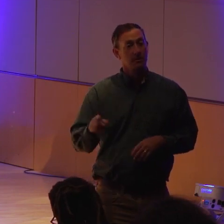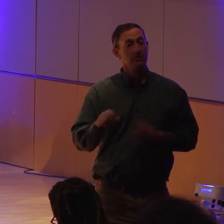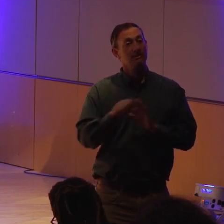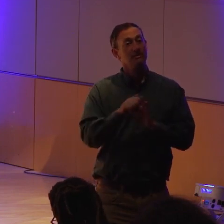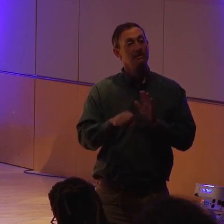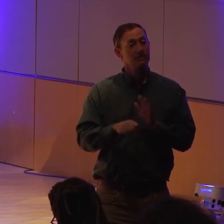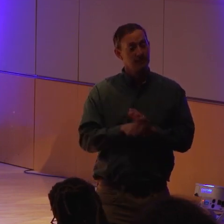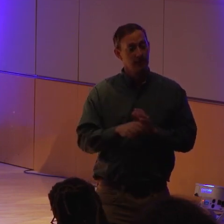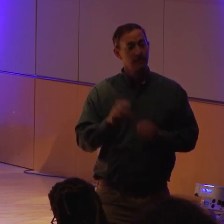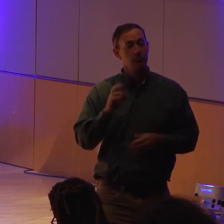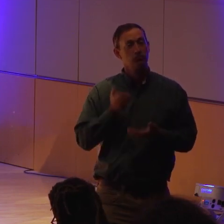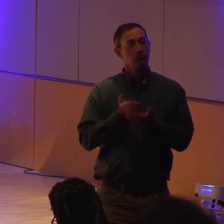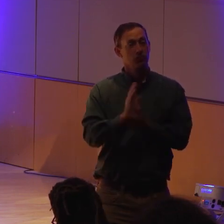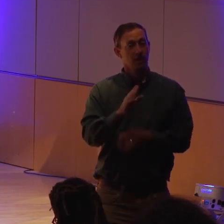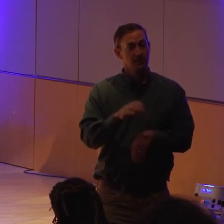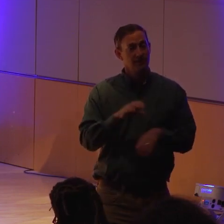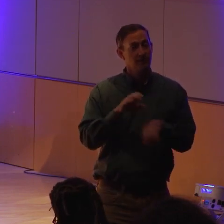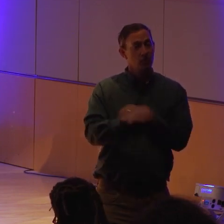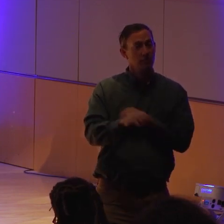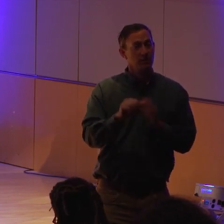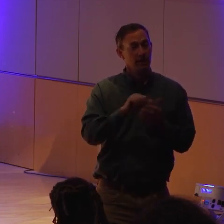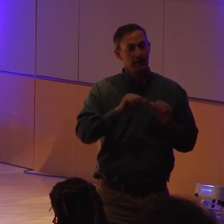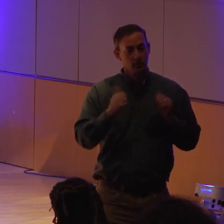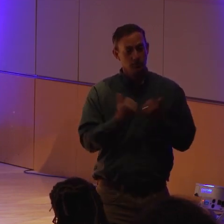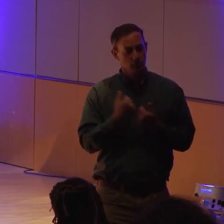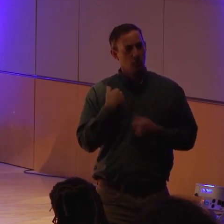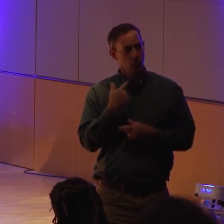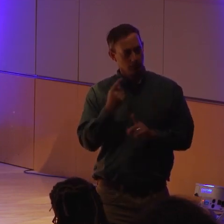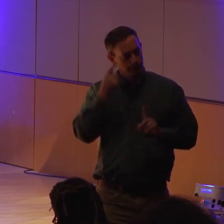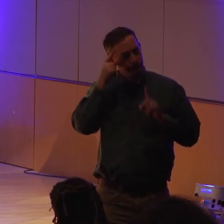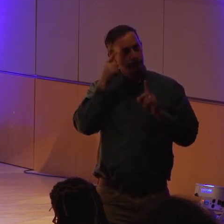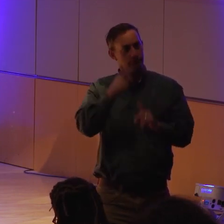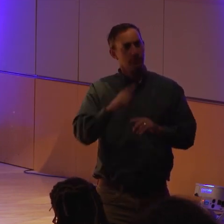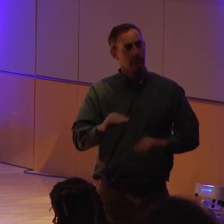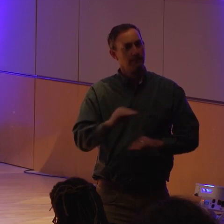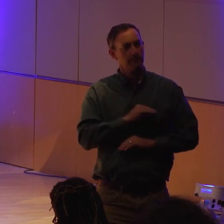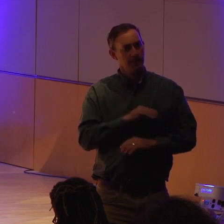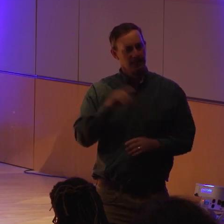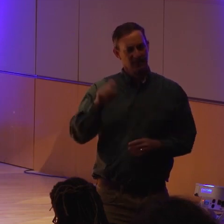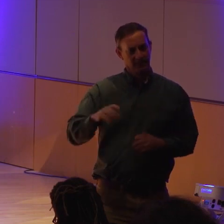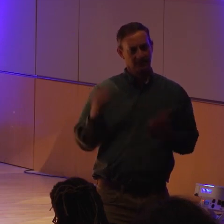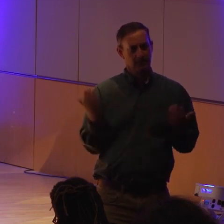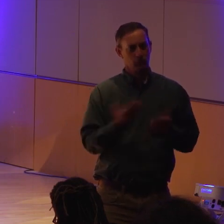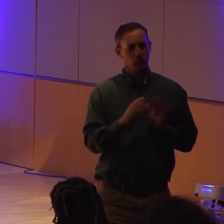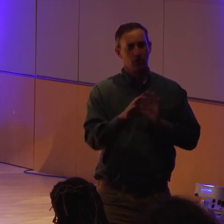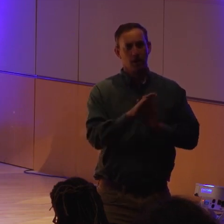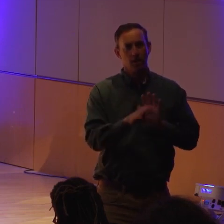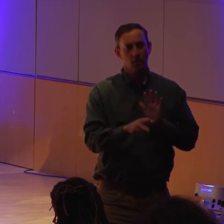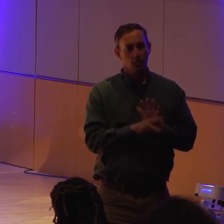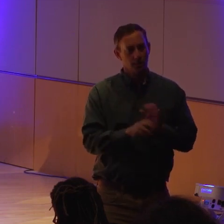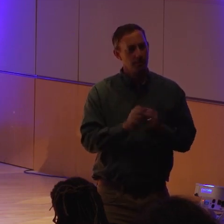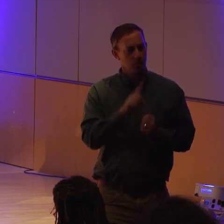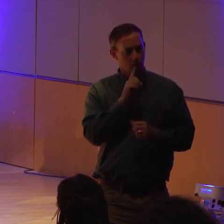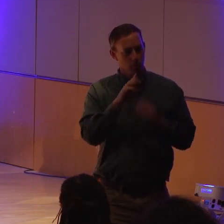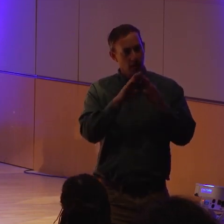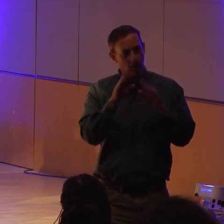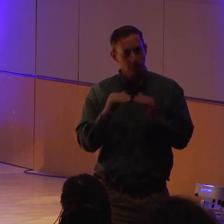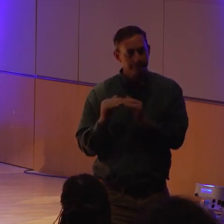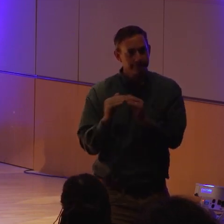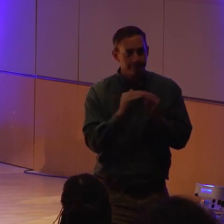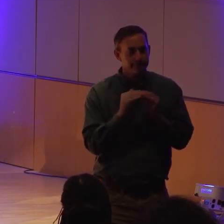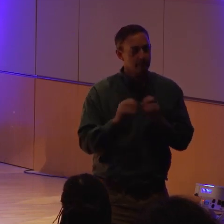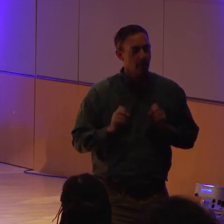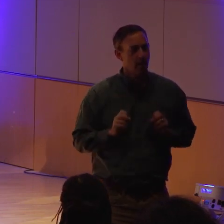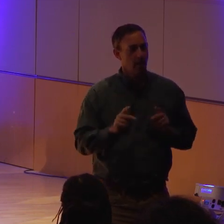enforcement agency, the PHRC is dedicated to meeting the needs of the Commonwealth and ensuring housing justice and